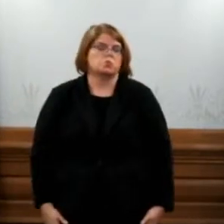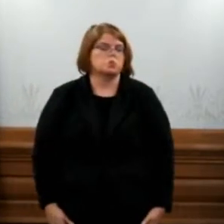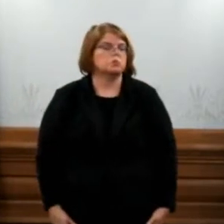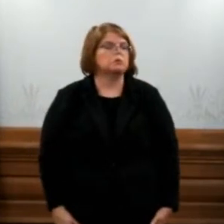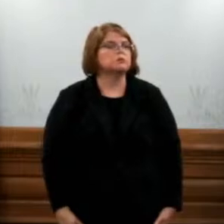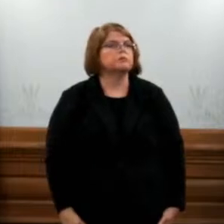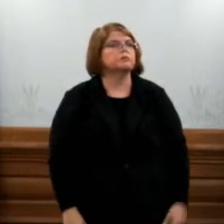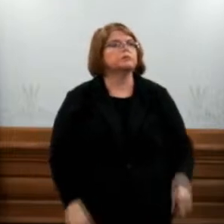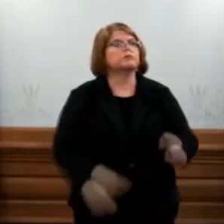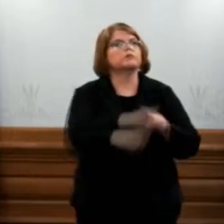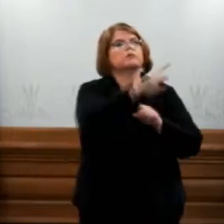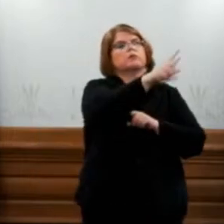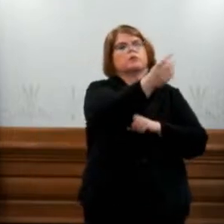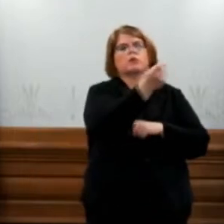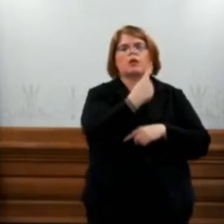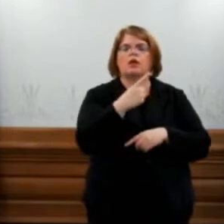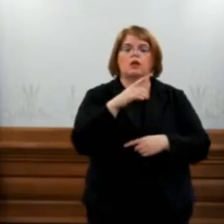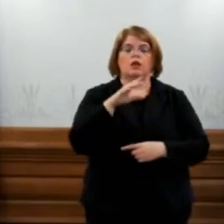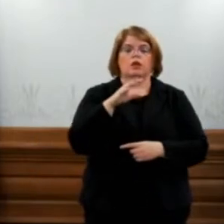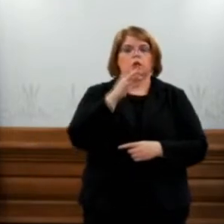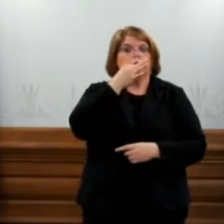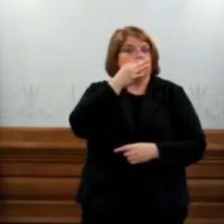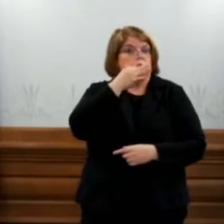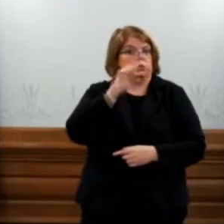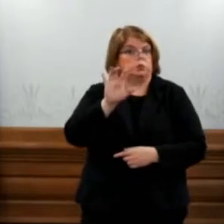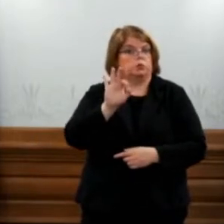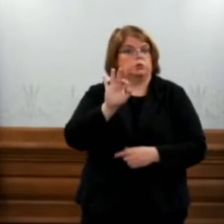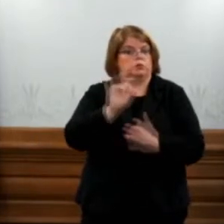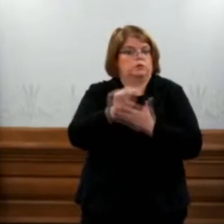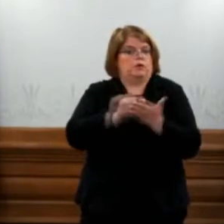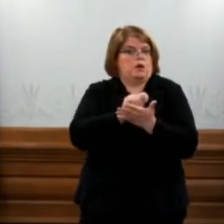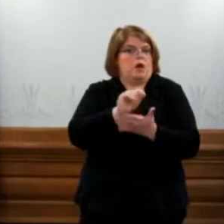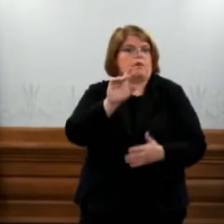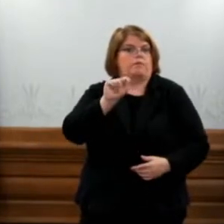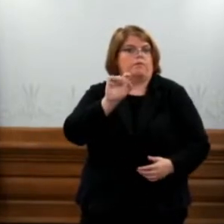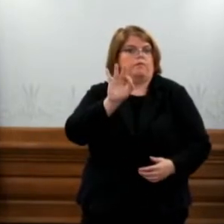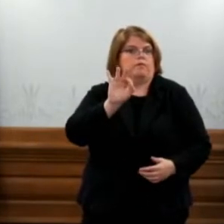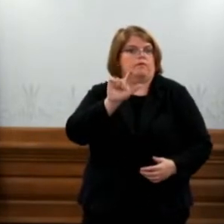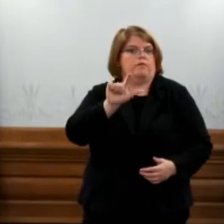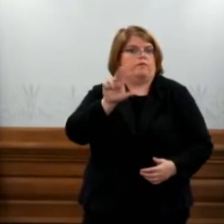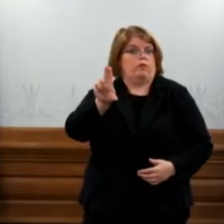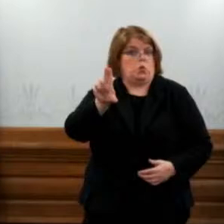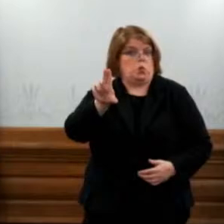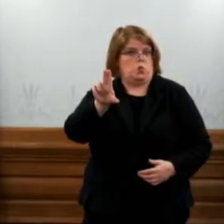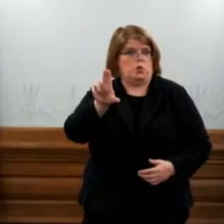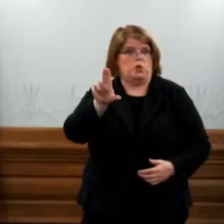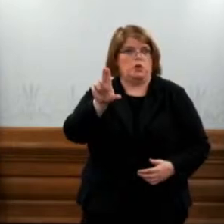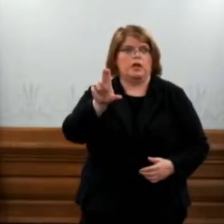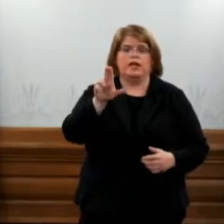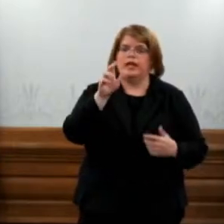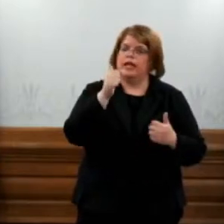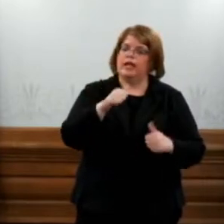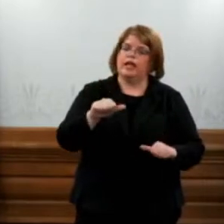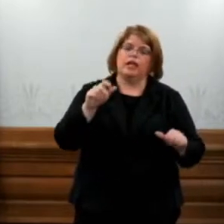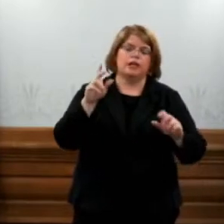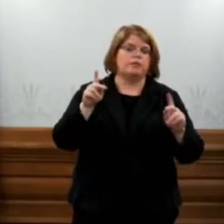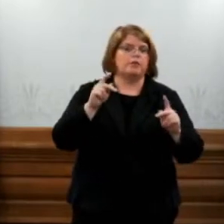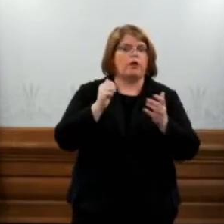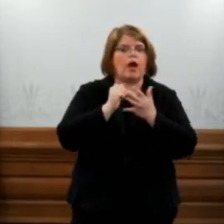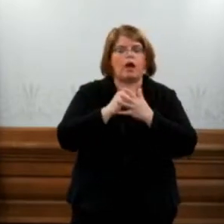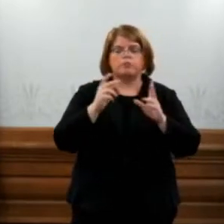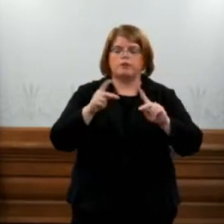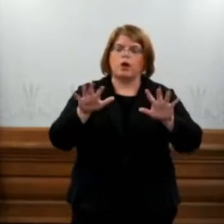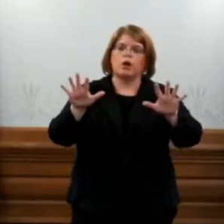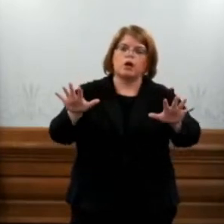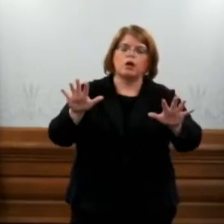With the flu season coming, doctor, is there any way to put people at ease? Oh, I have the flu, I don't have COVID. I mean, you